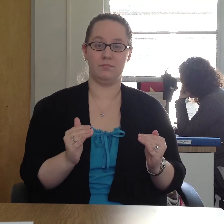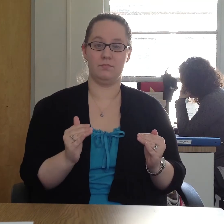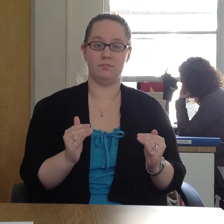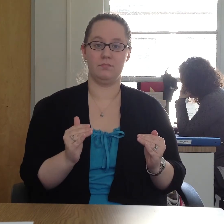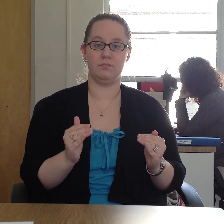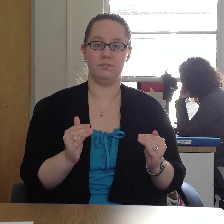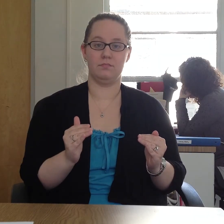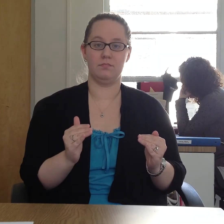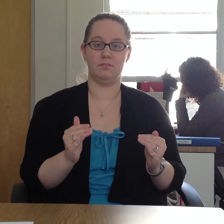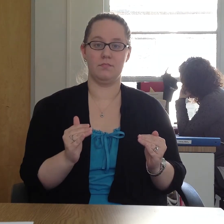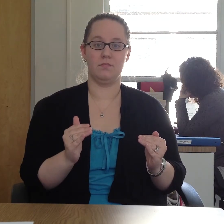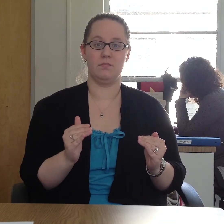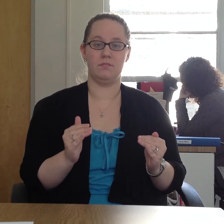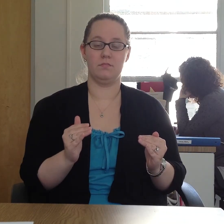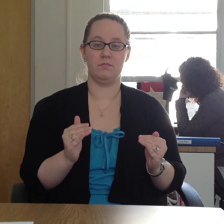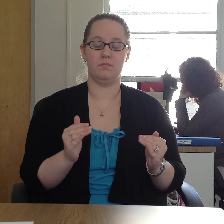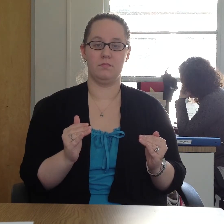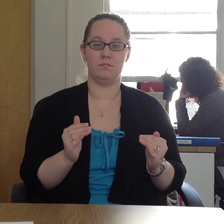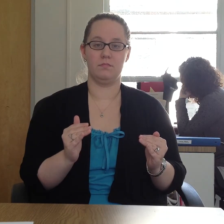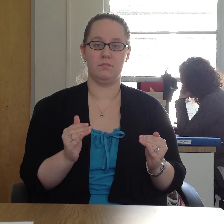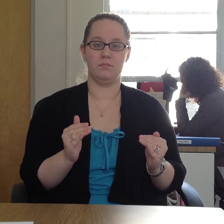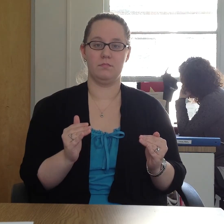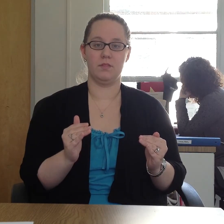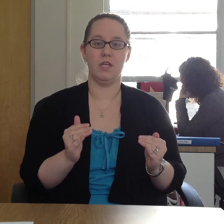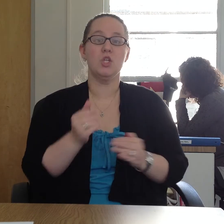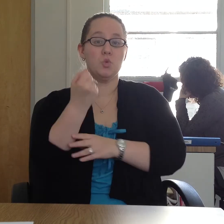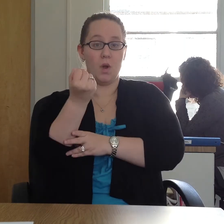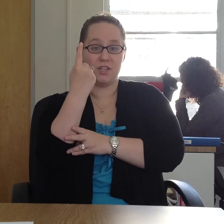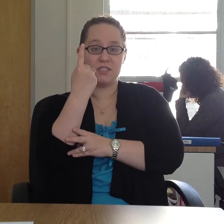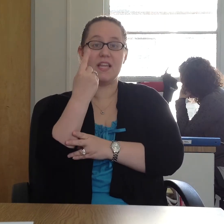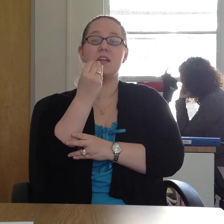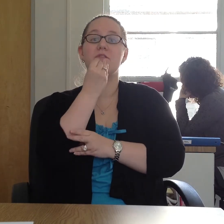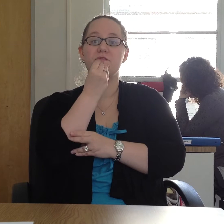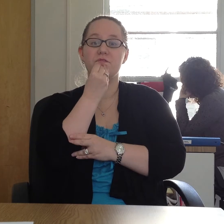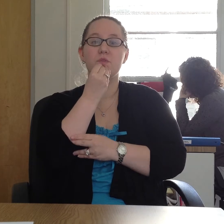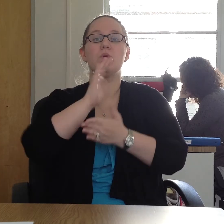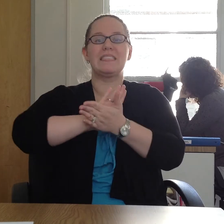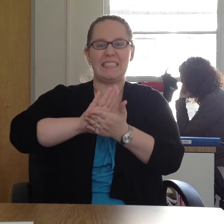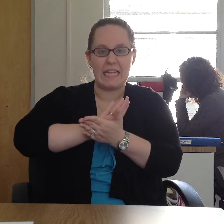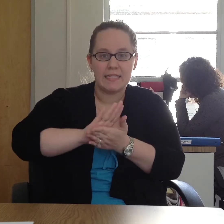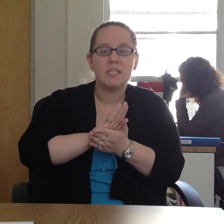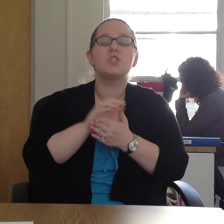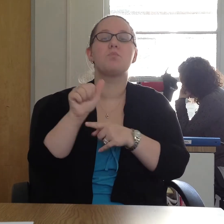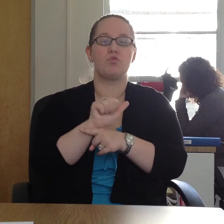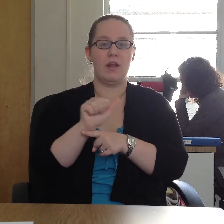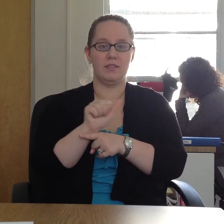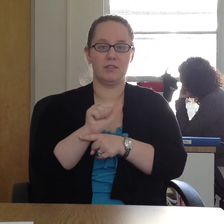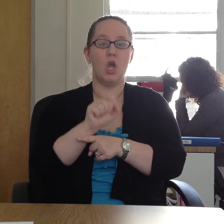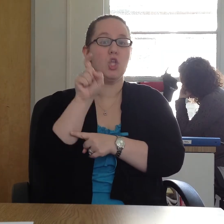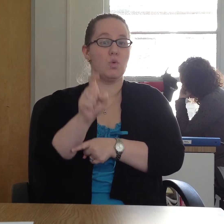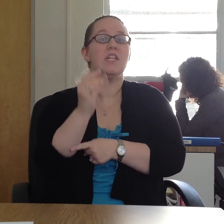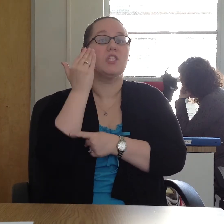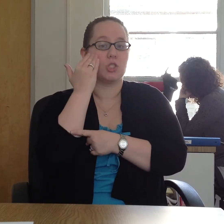In order to understand food sanitation practices, it is necessary to know a few facts about